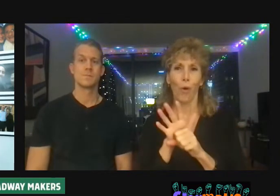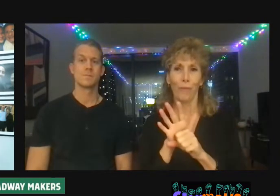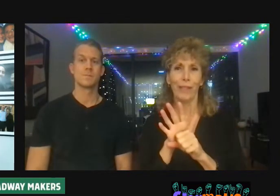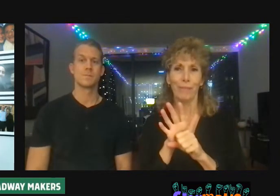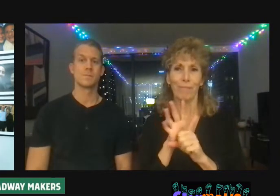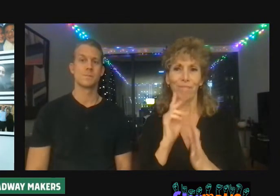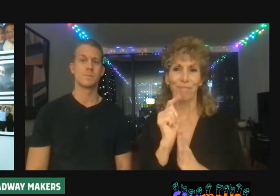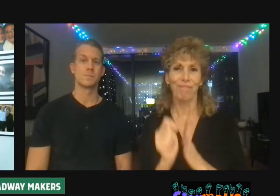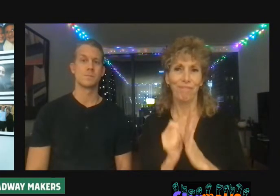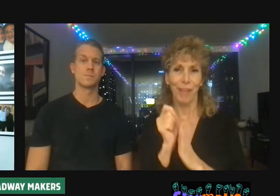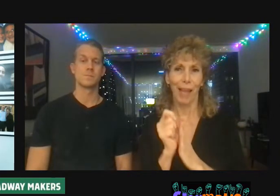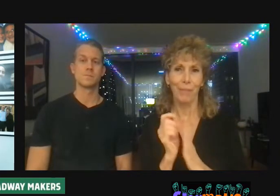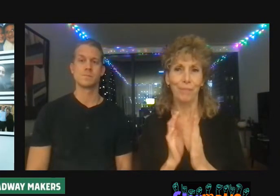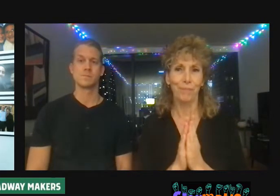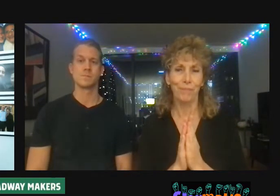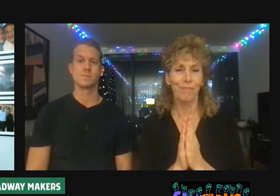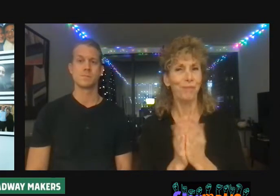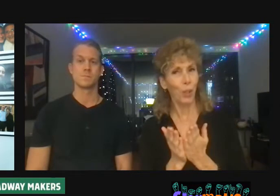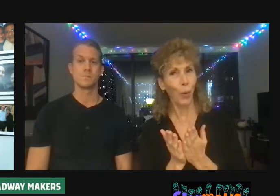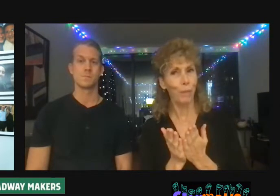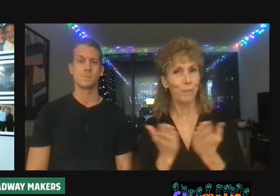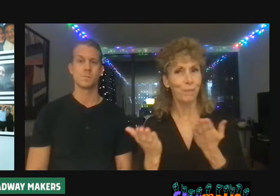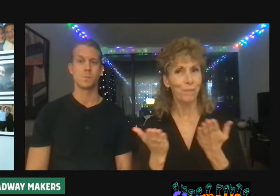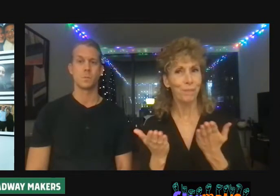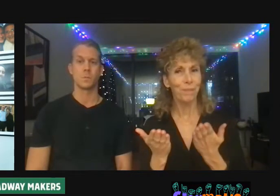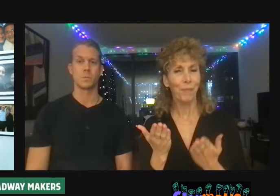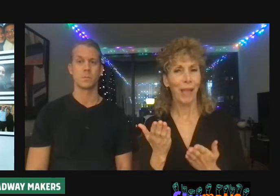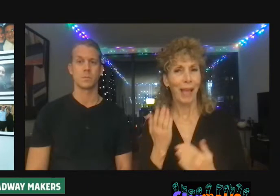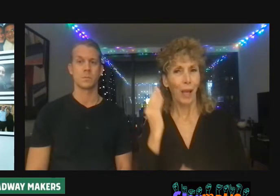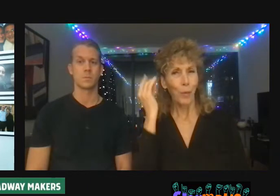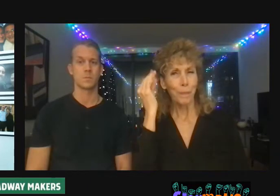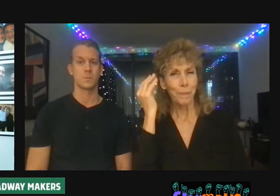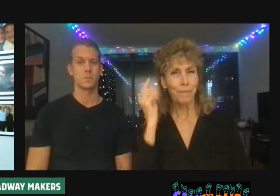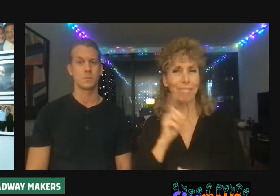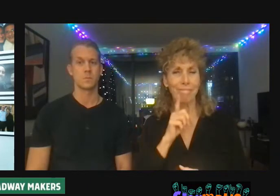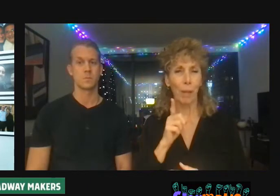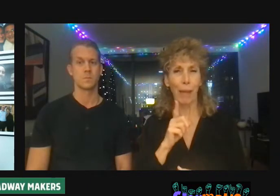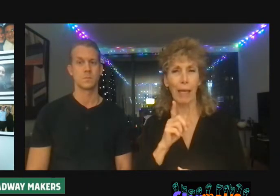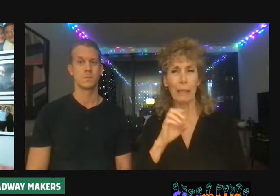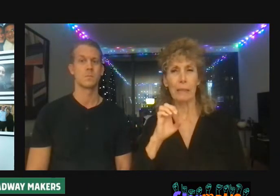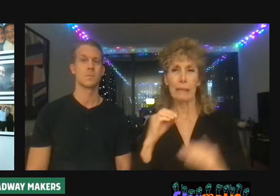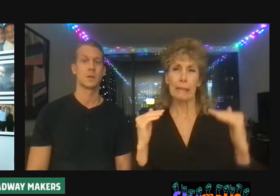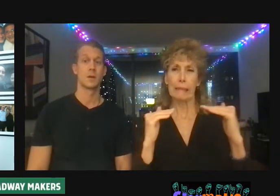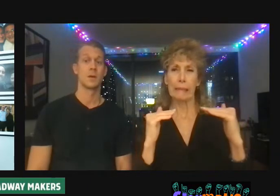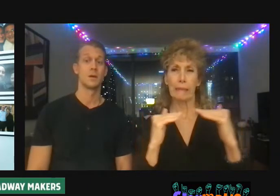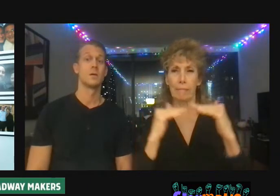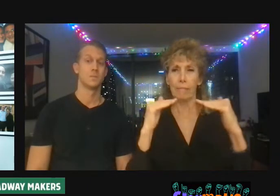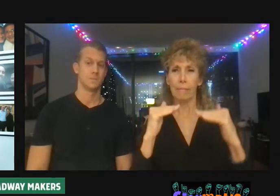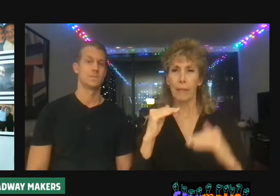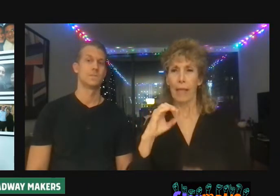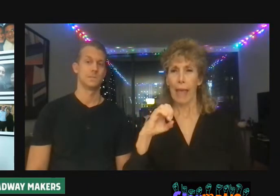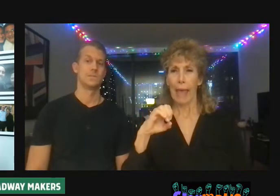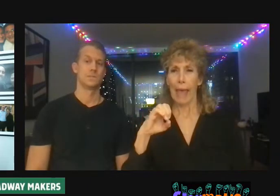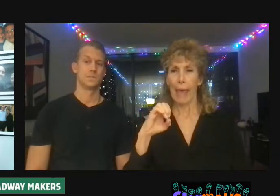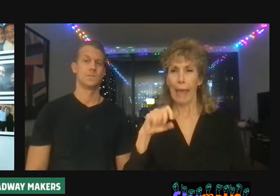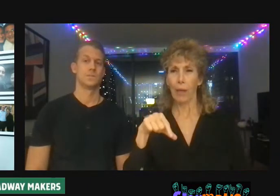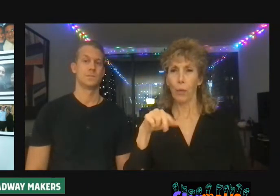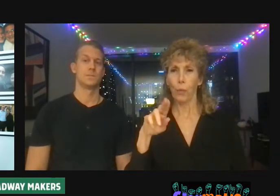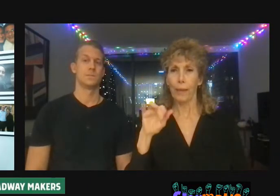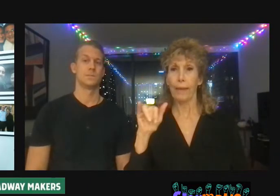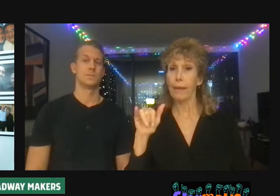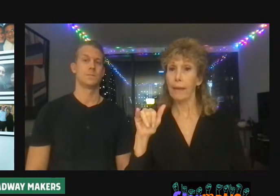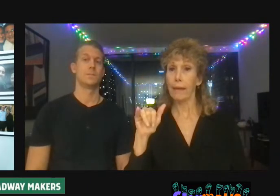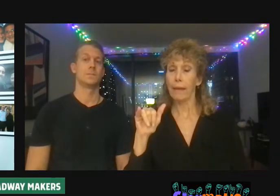I kind of wonder when we talk about equity, inclusion, diversity on stage, all of these